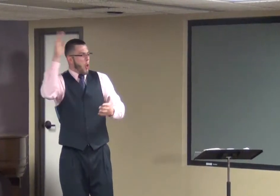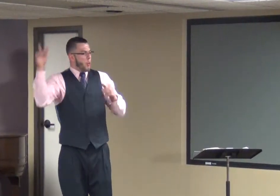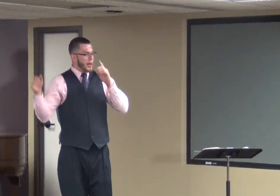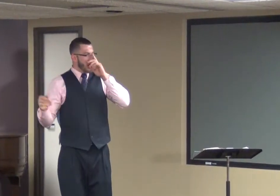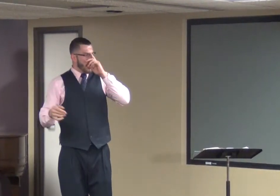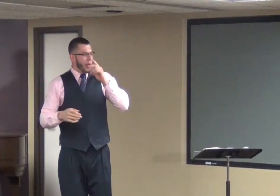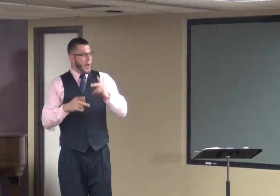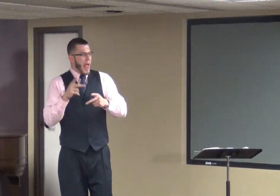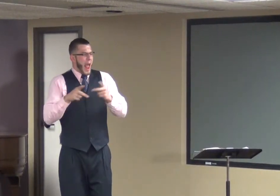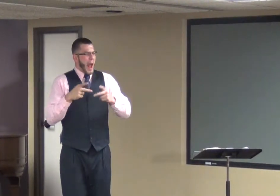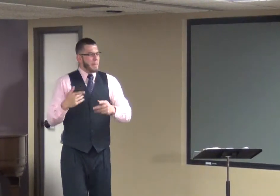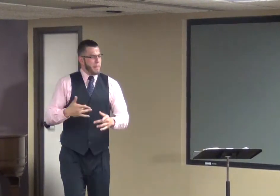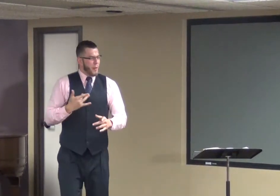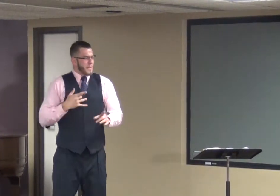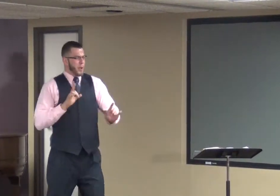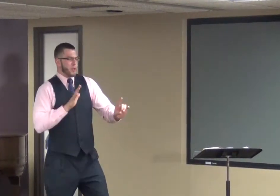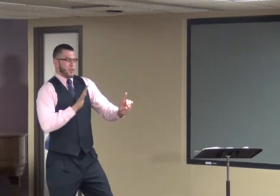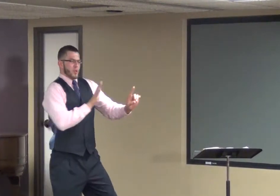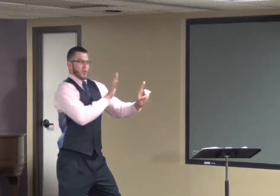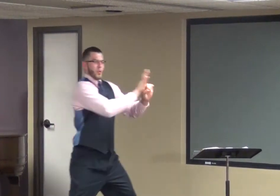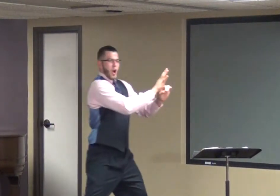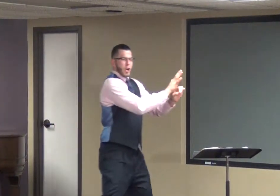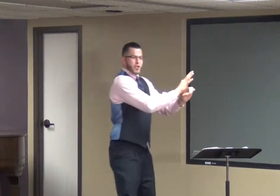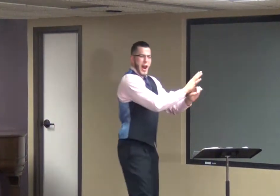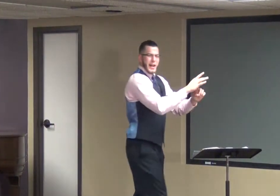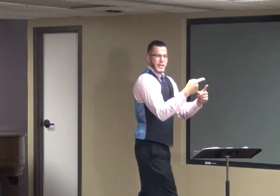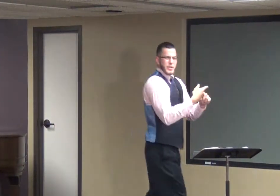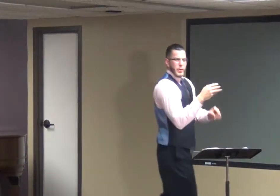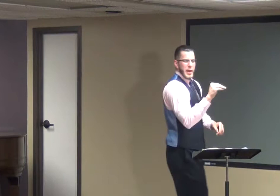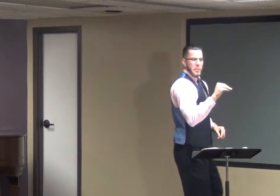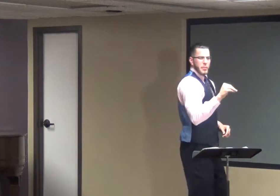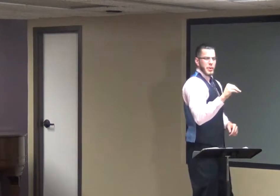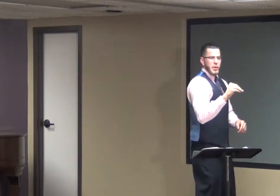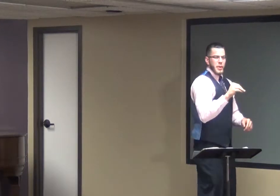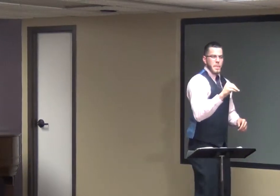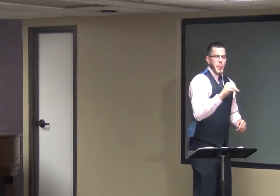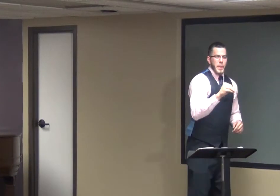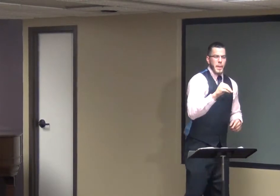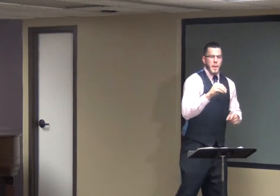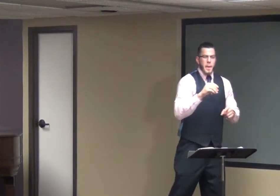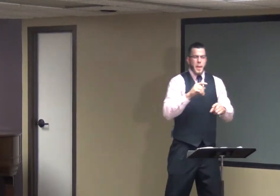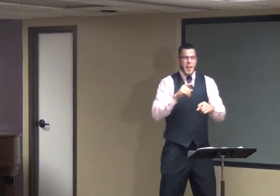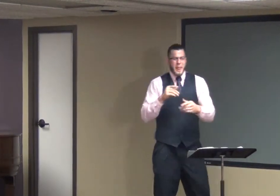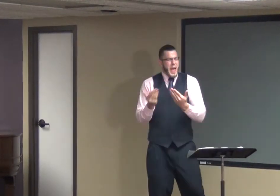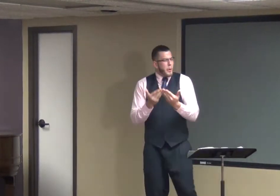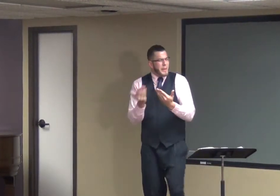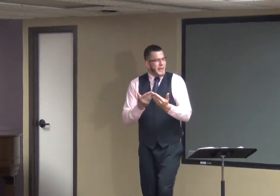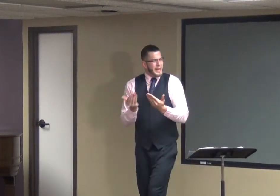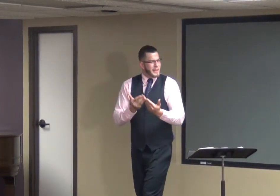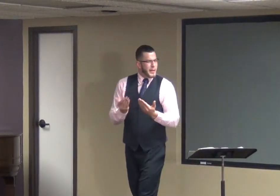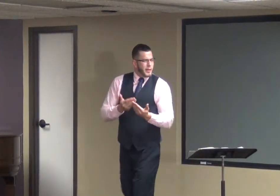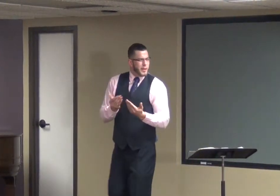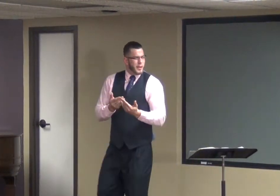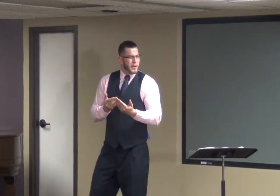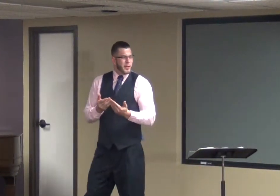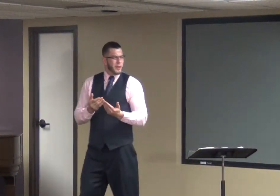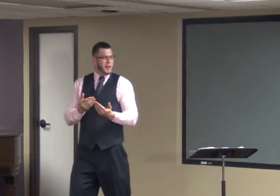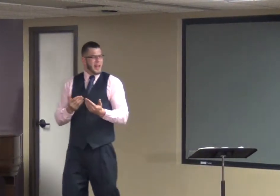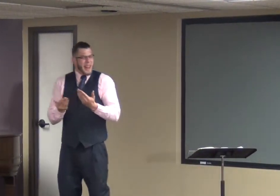glory and people to feel attracted to him. That would have been easy.